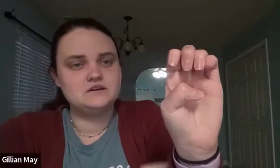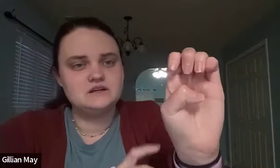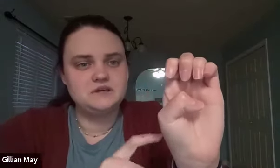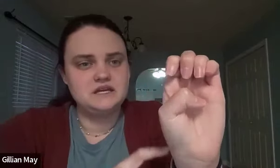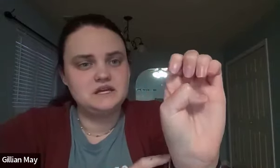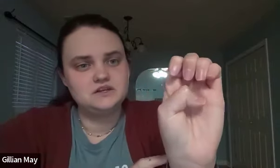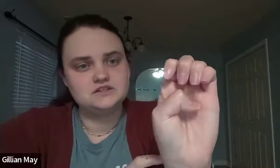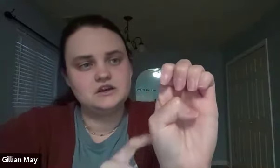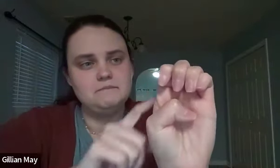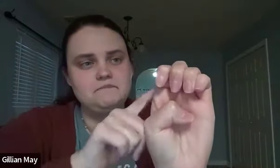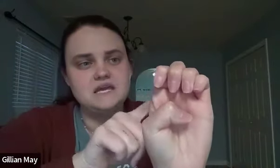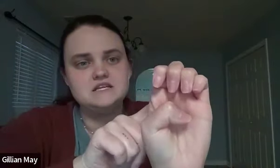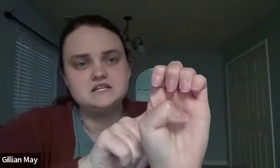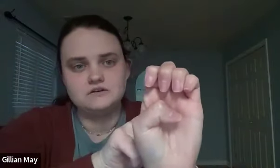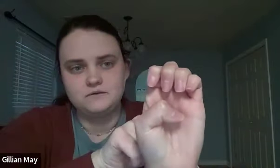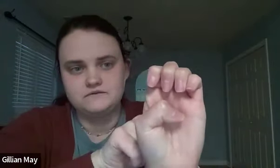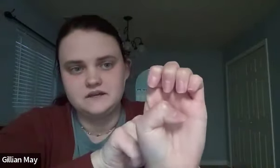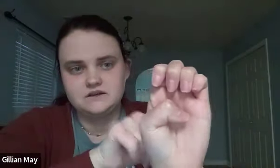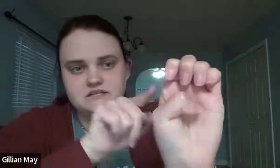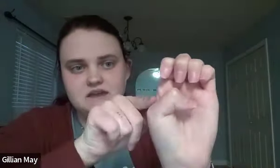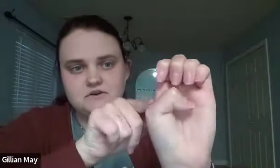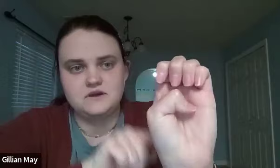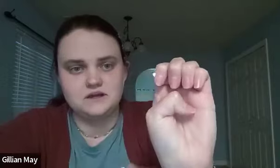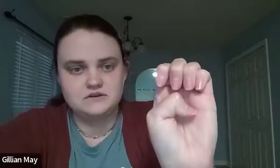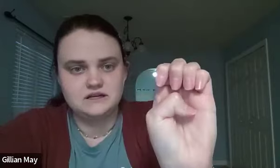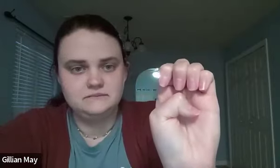going to be, so you're going to bend your 4 fingers and have your thumb under it.